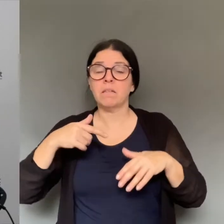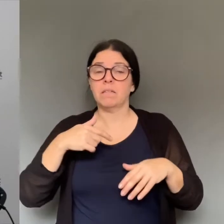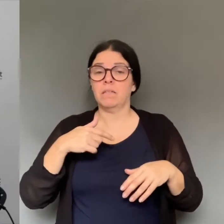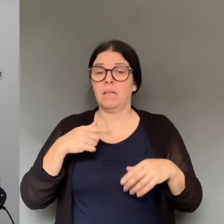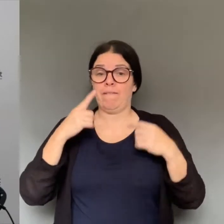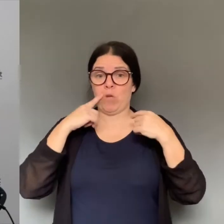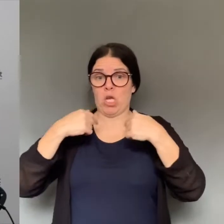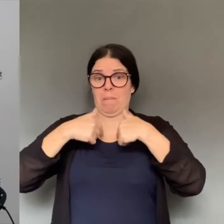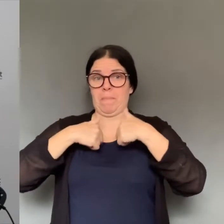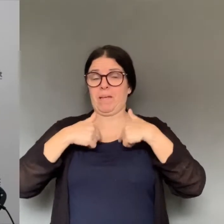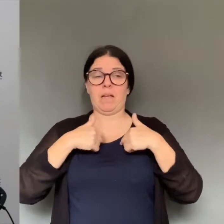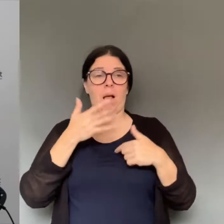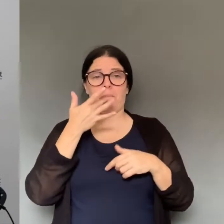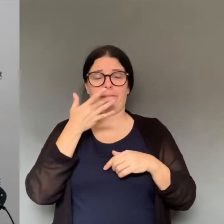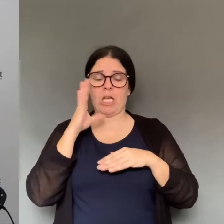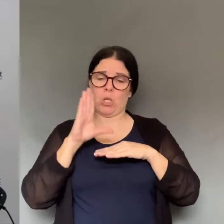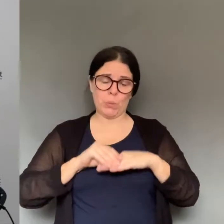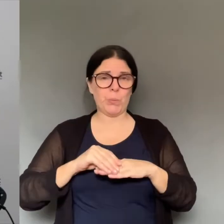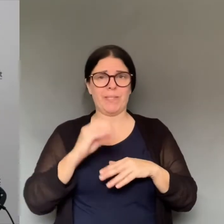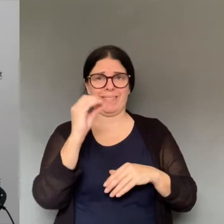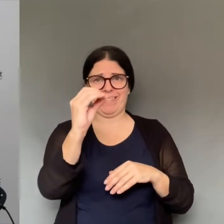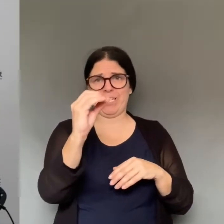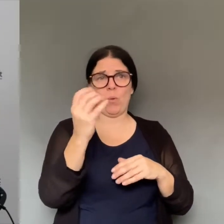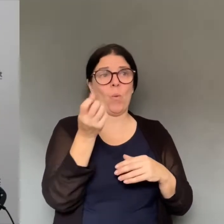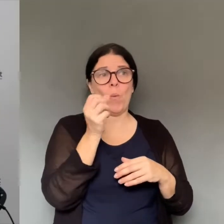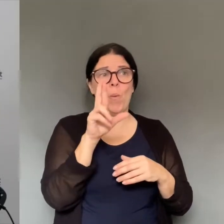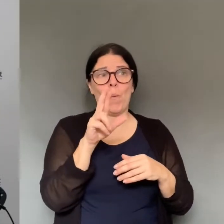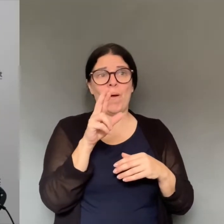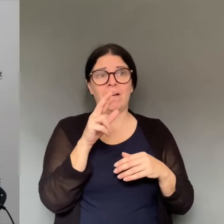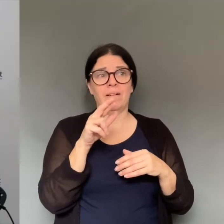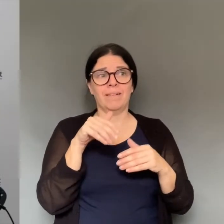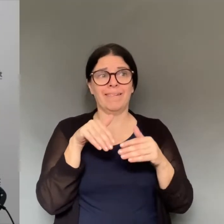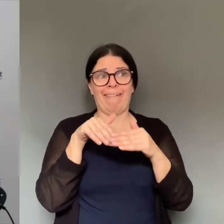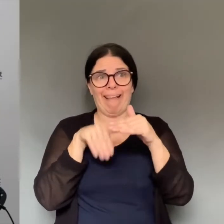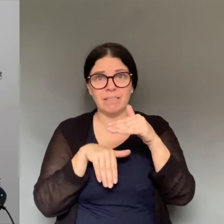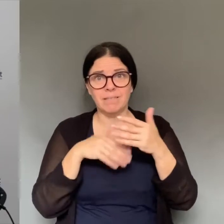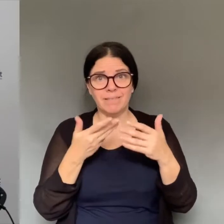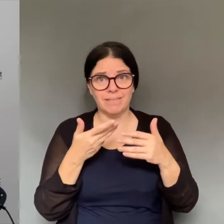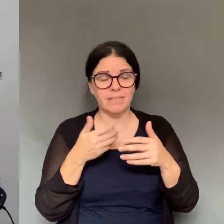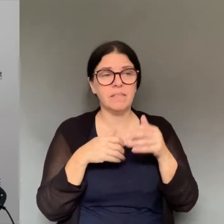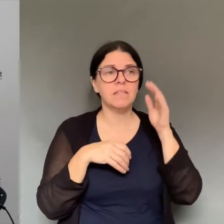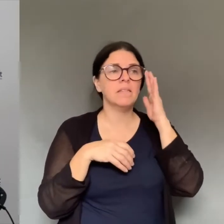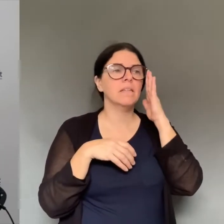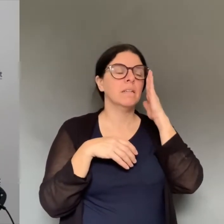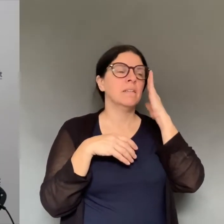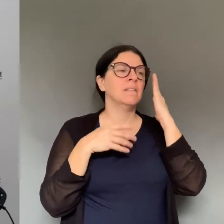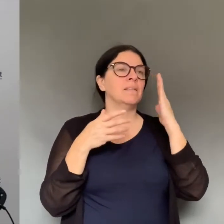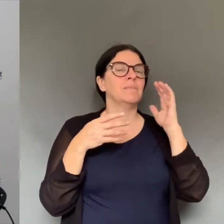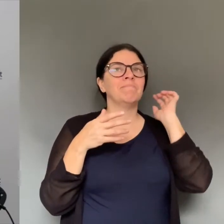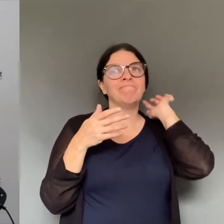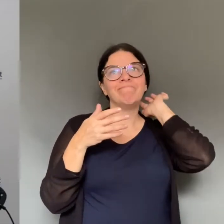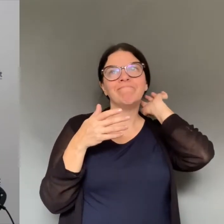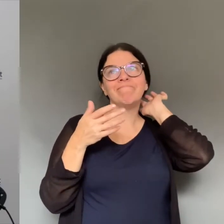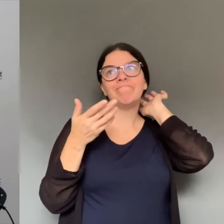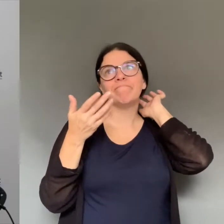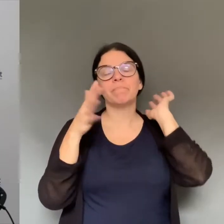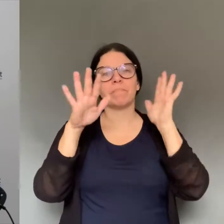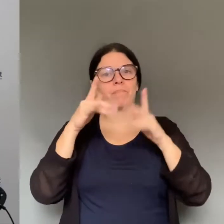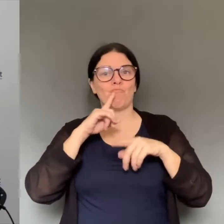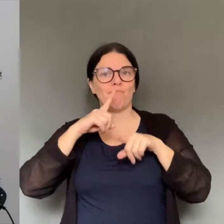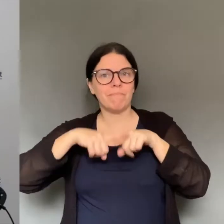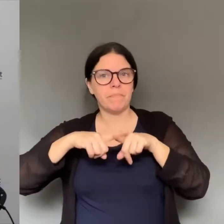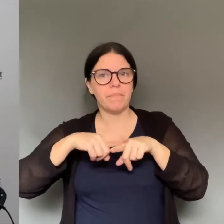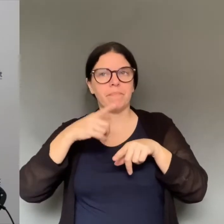would be more interested in seeing cases go down as low as 0 or maybe even less. So